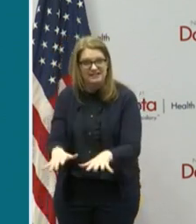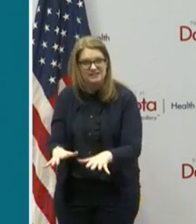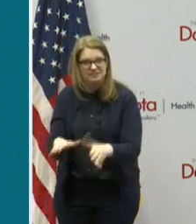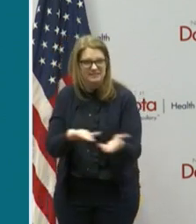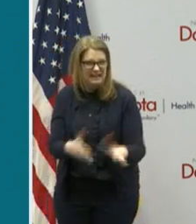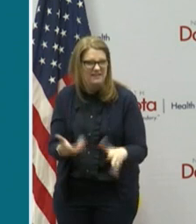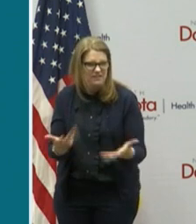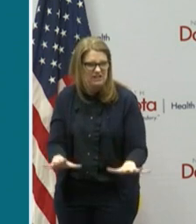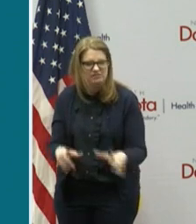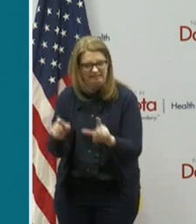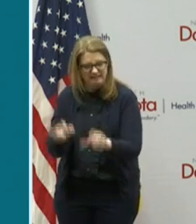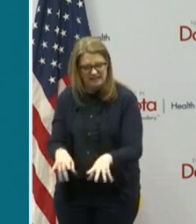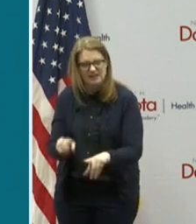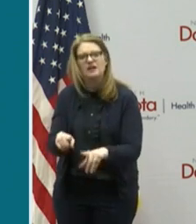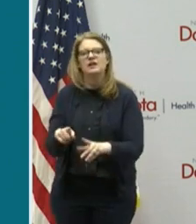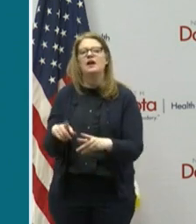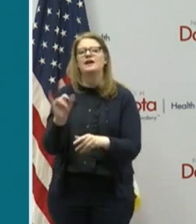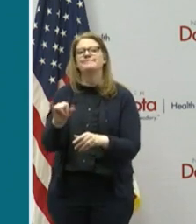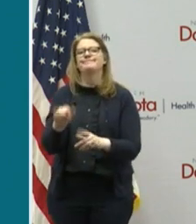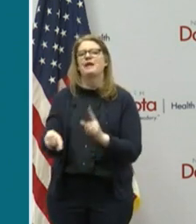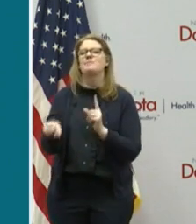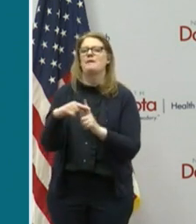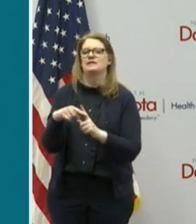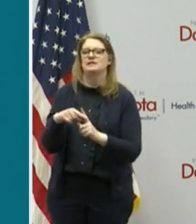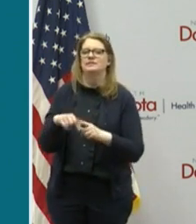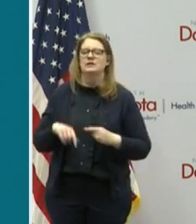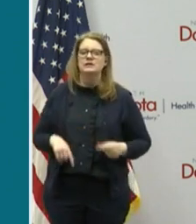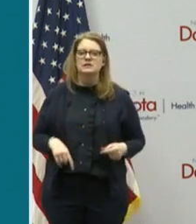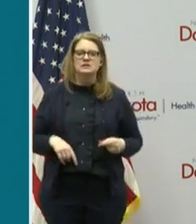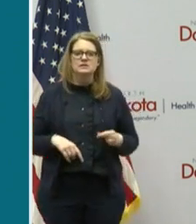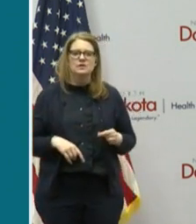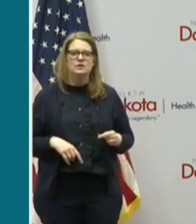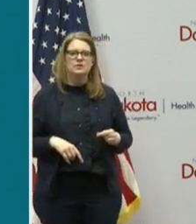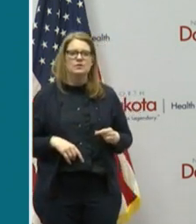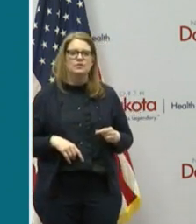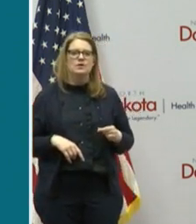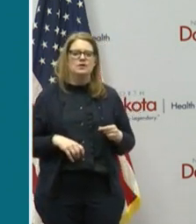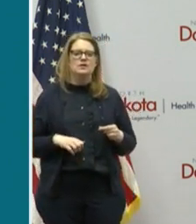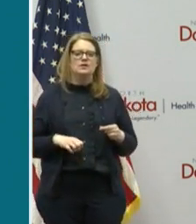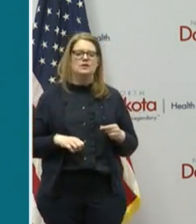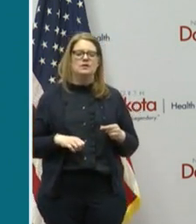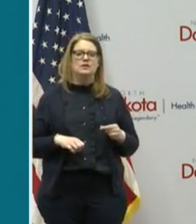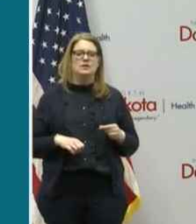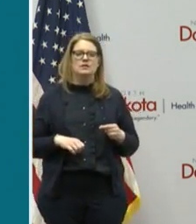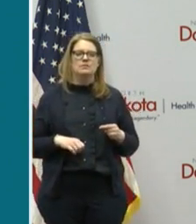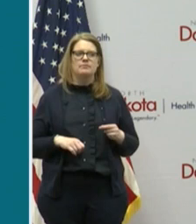on these tests related to this, one of them occurred